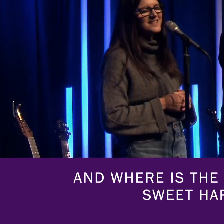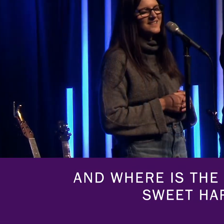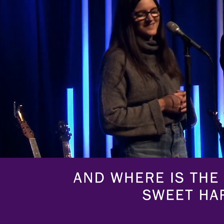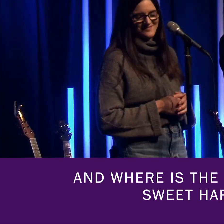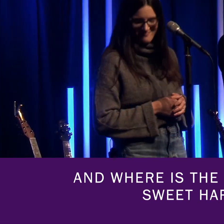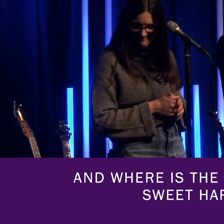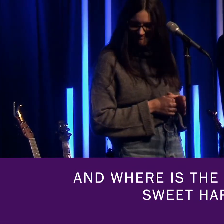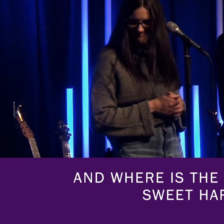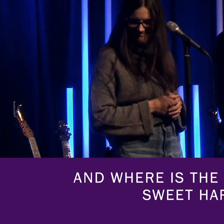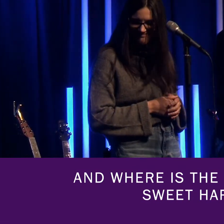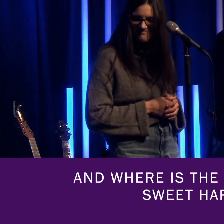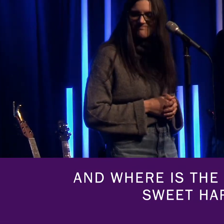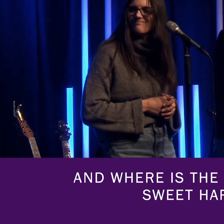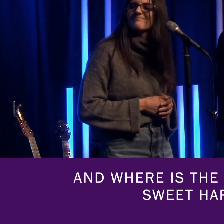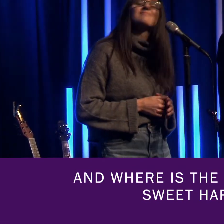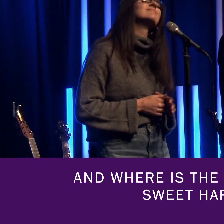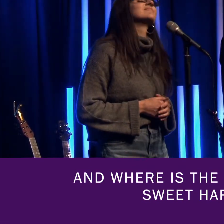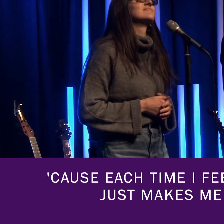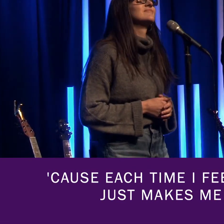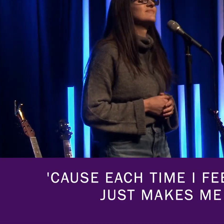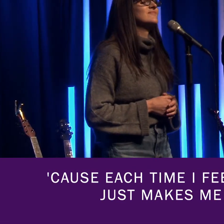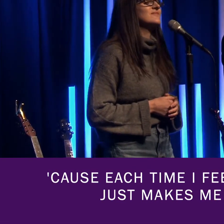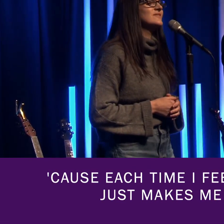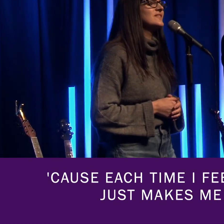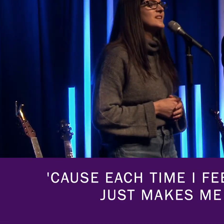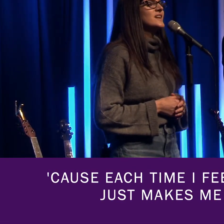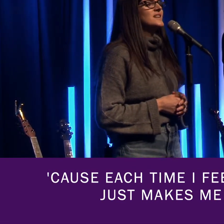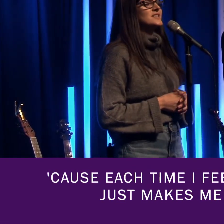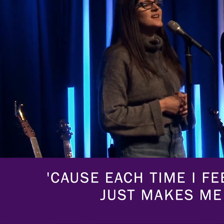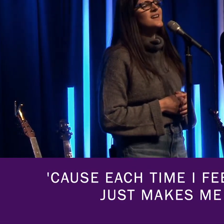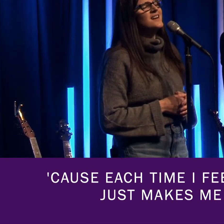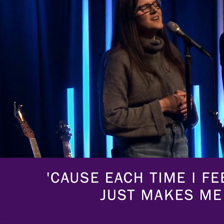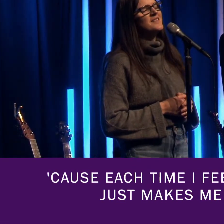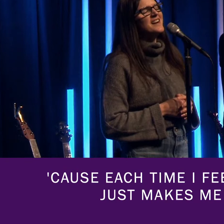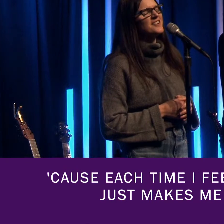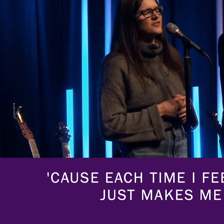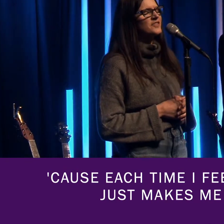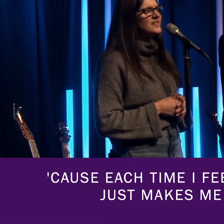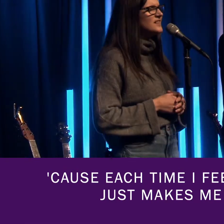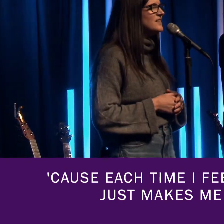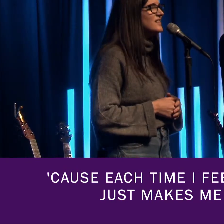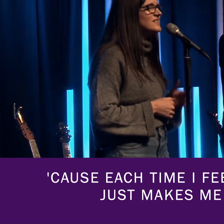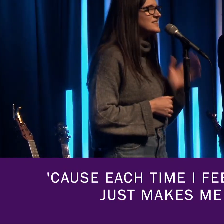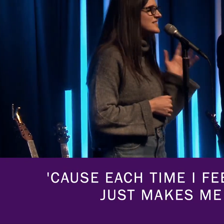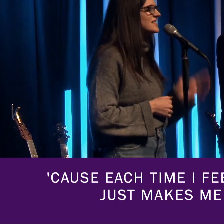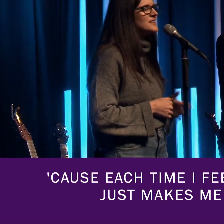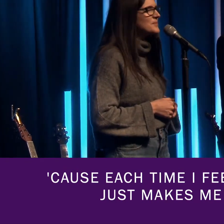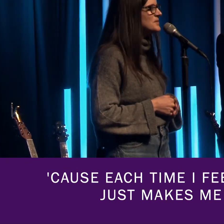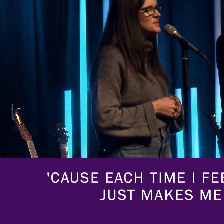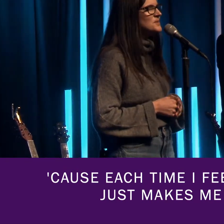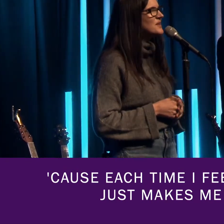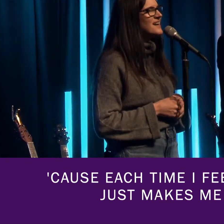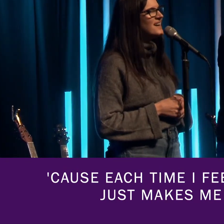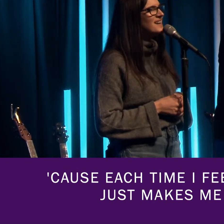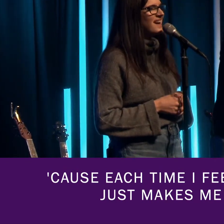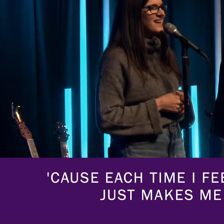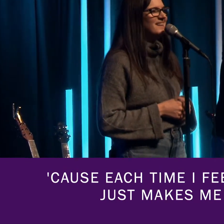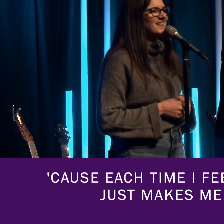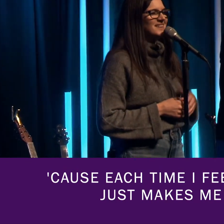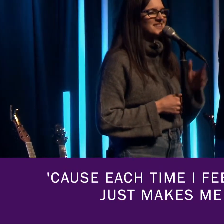harmony, sweet harmony? Cause each time I feel it slipping